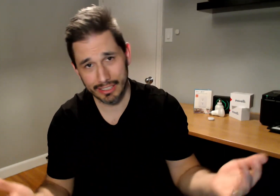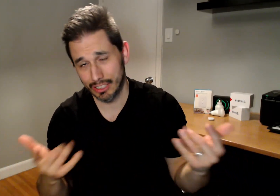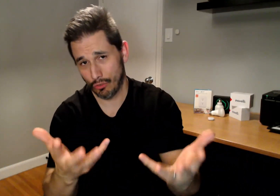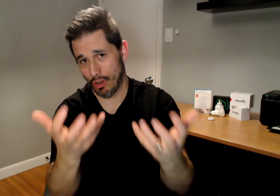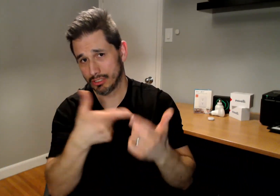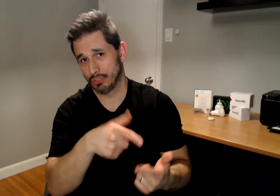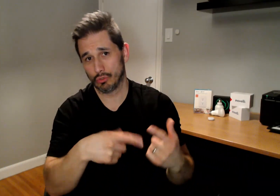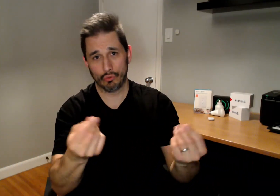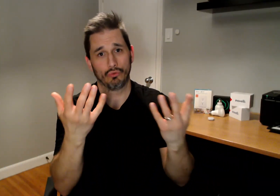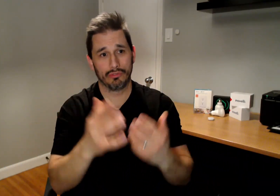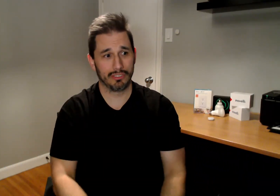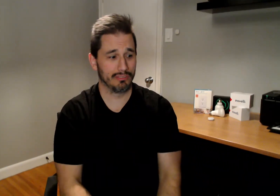up to you.